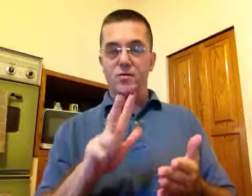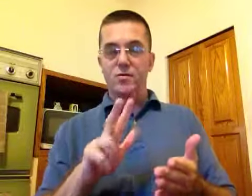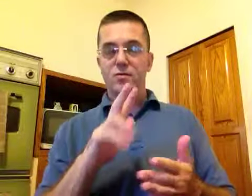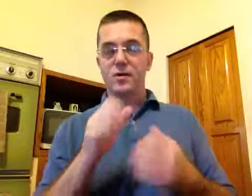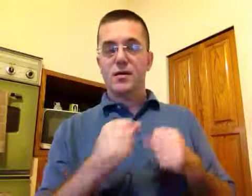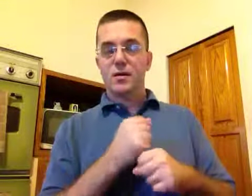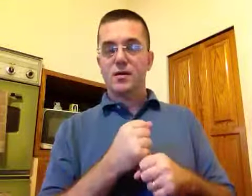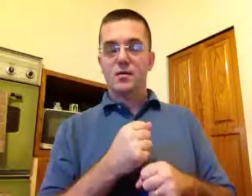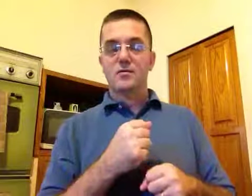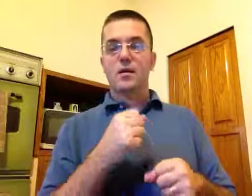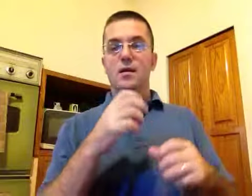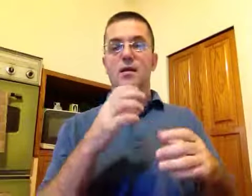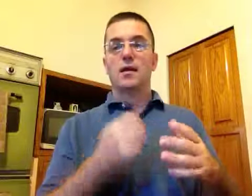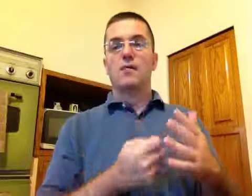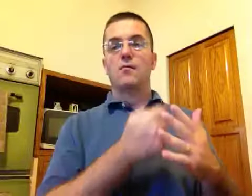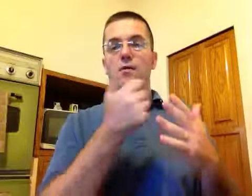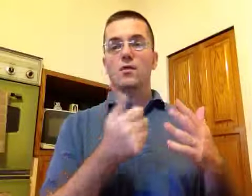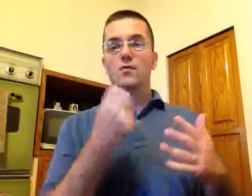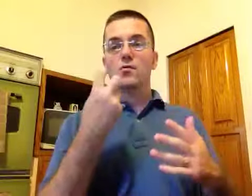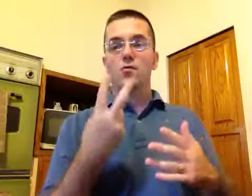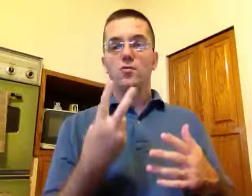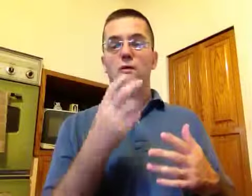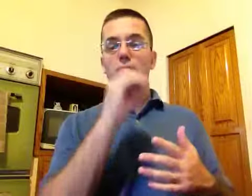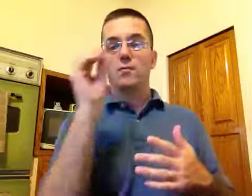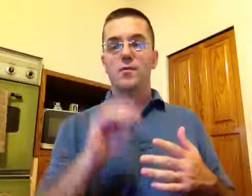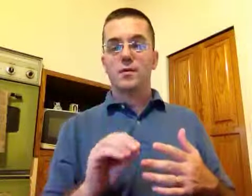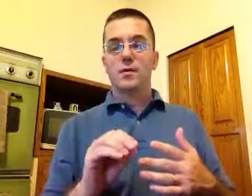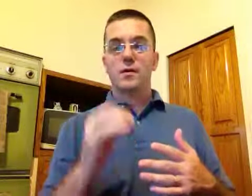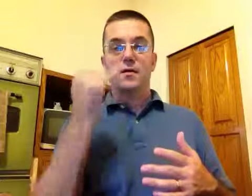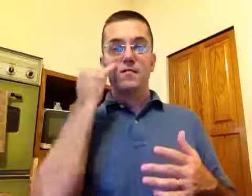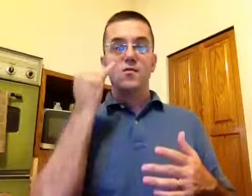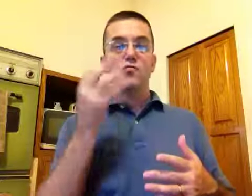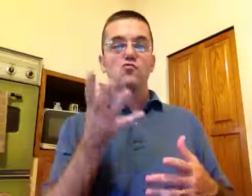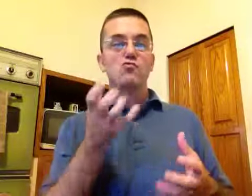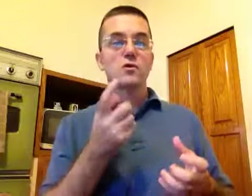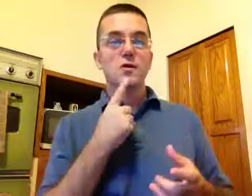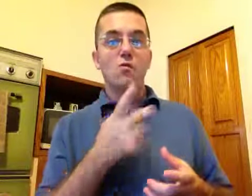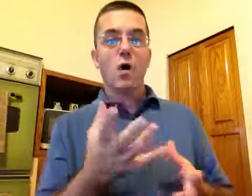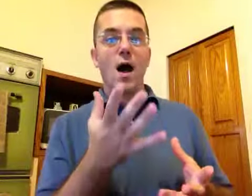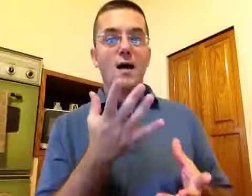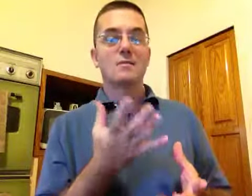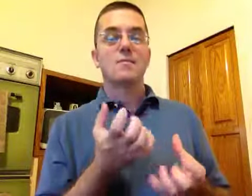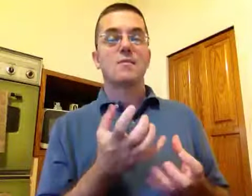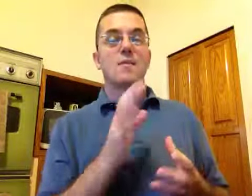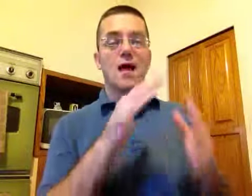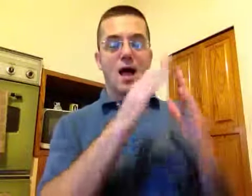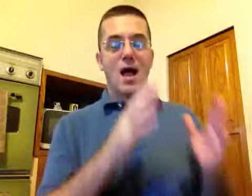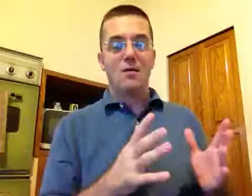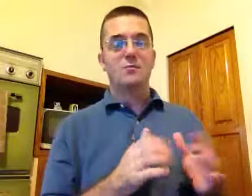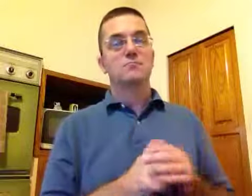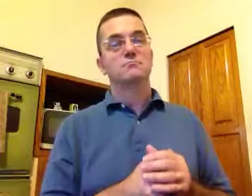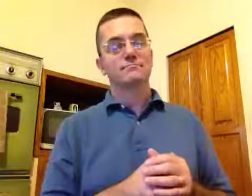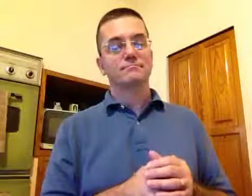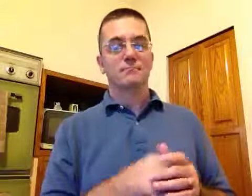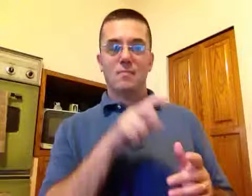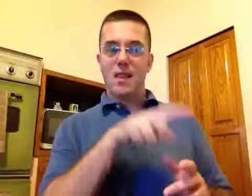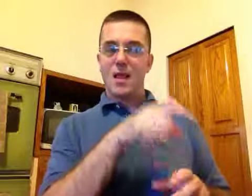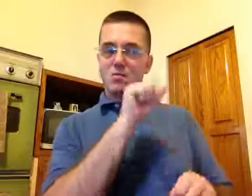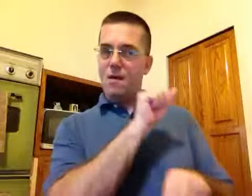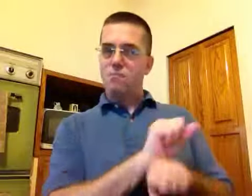the 12% loan if you're dying to keep this house. That's going to be a little harder to do, but that one will work as well. There's no chance while I'm